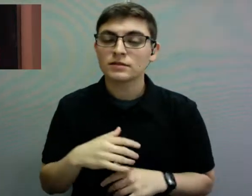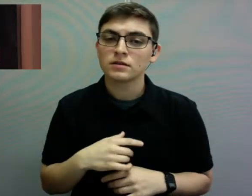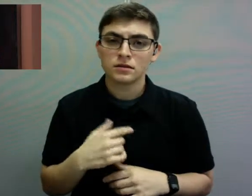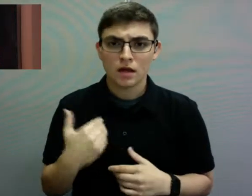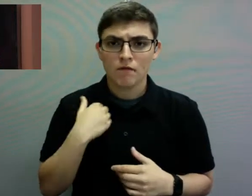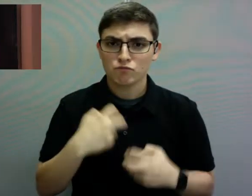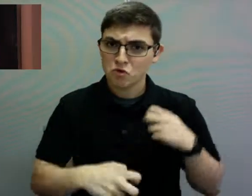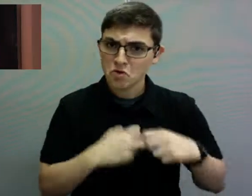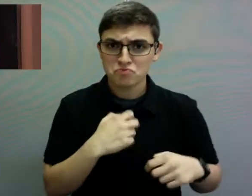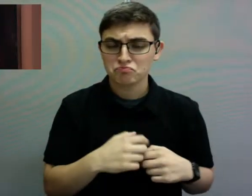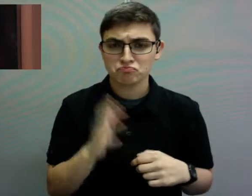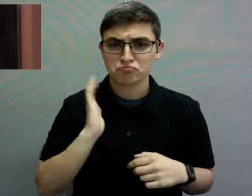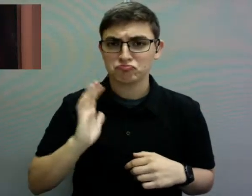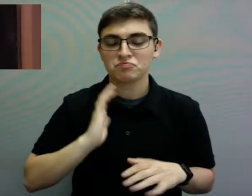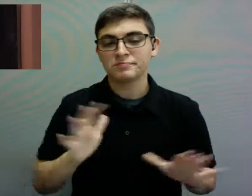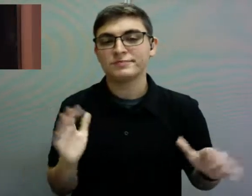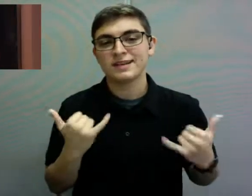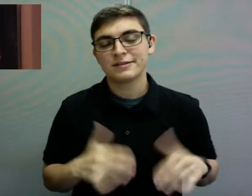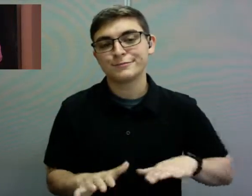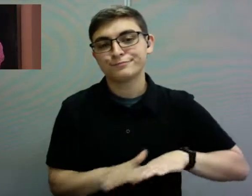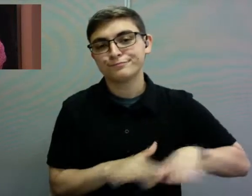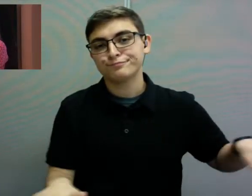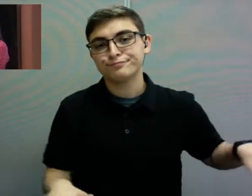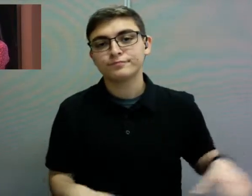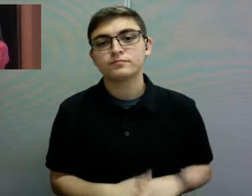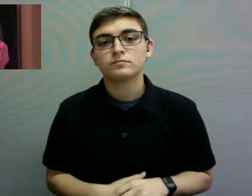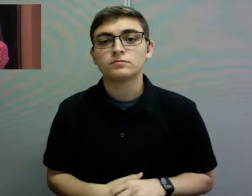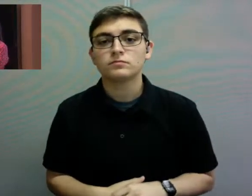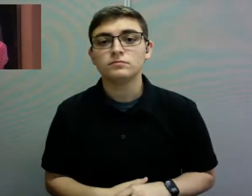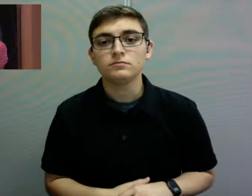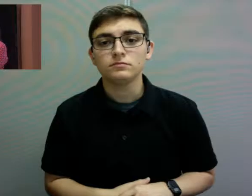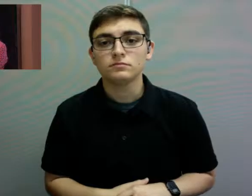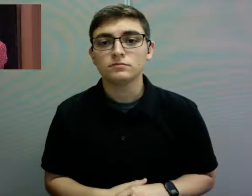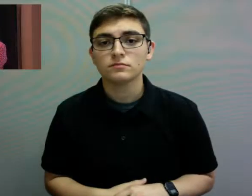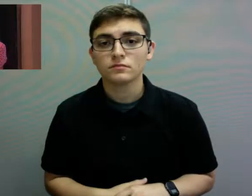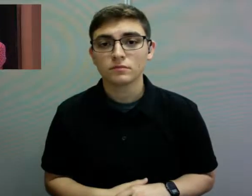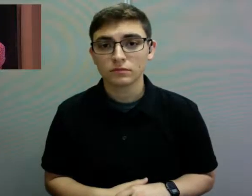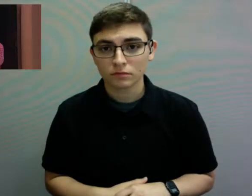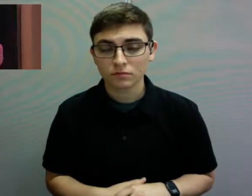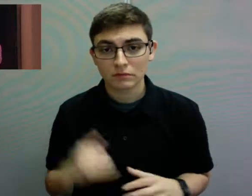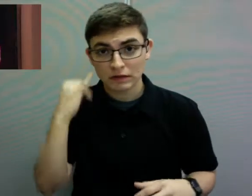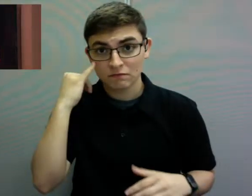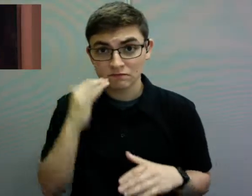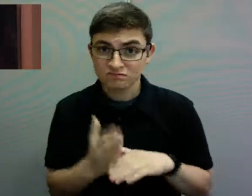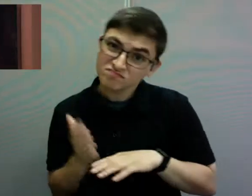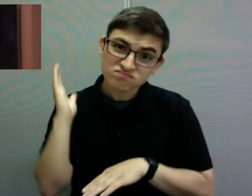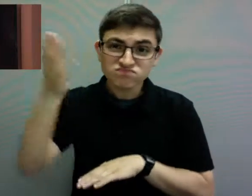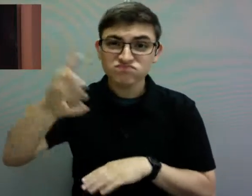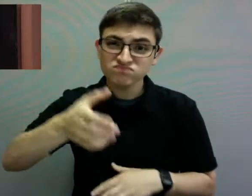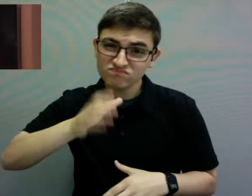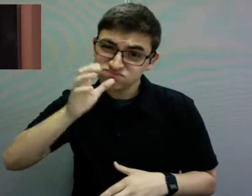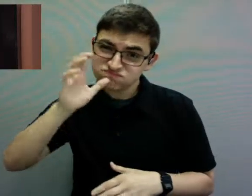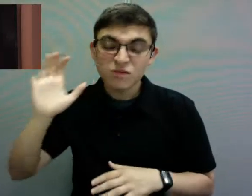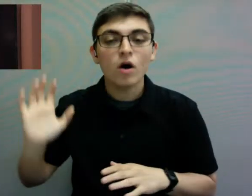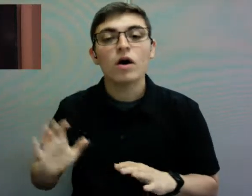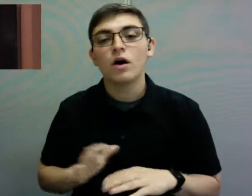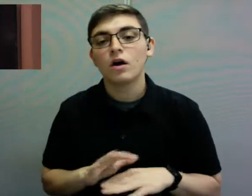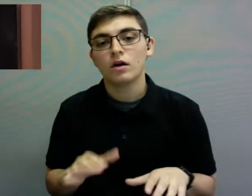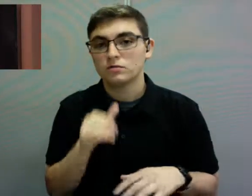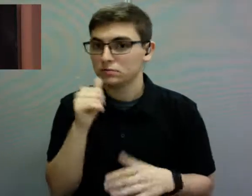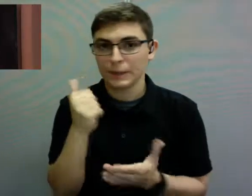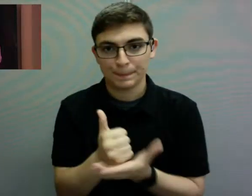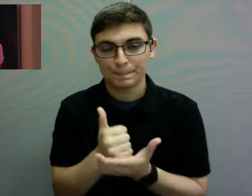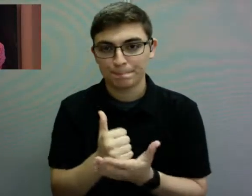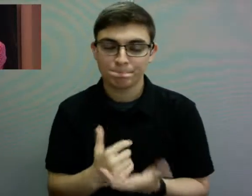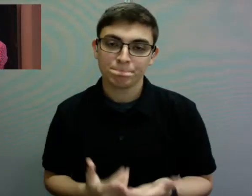in the past, so they steer clear of it. But in excess, it actually has the opposite effect. But right now, about 1 glass